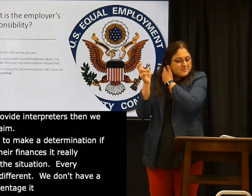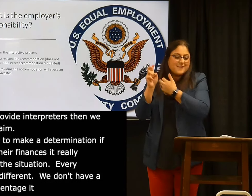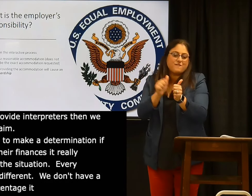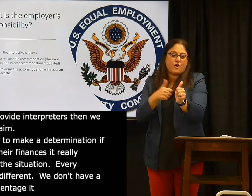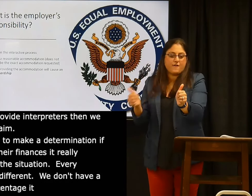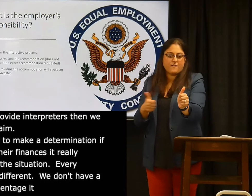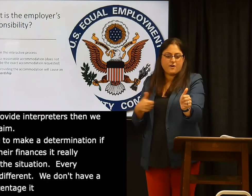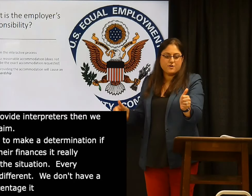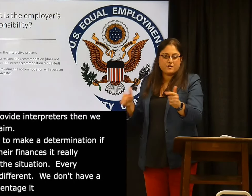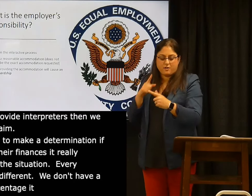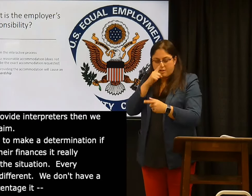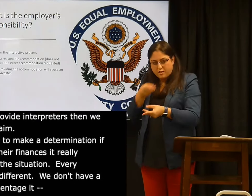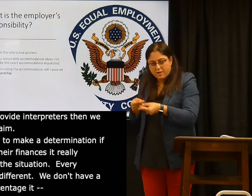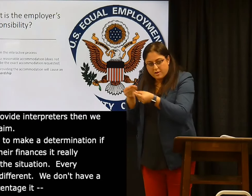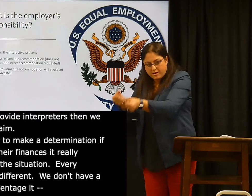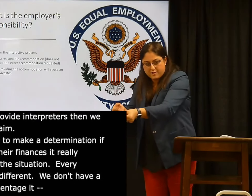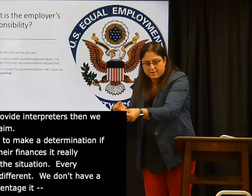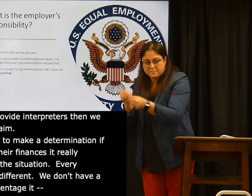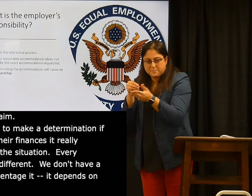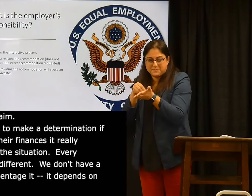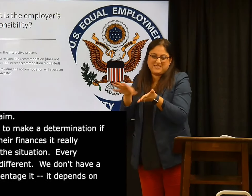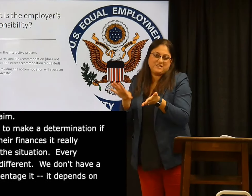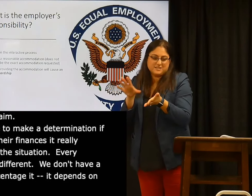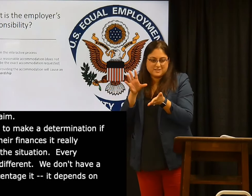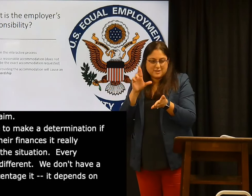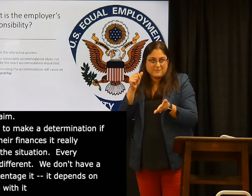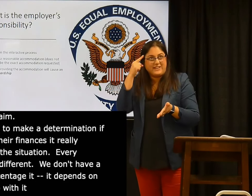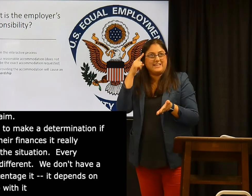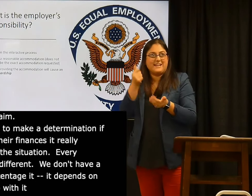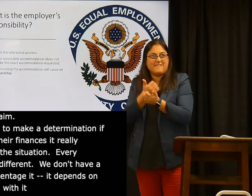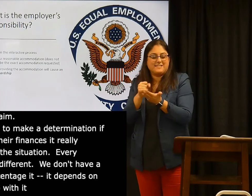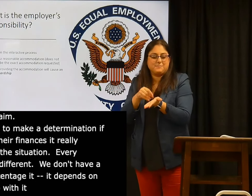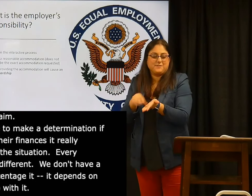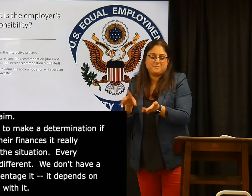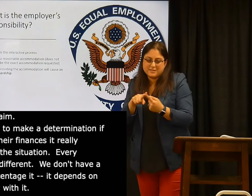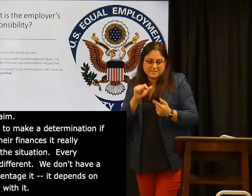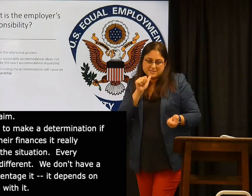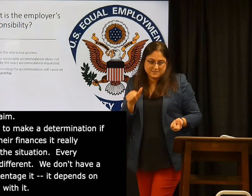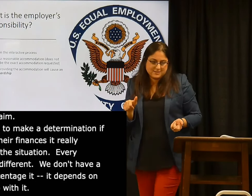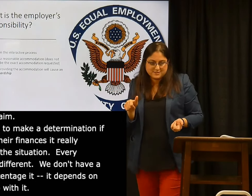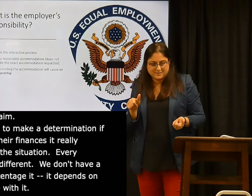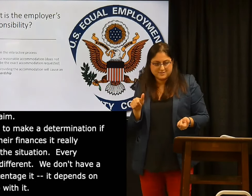depends on what you do with it, on how much you